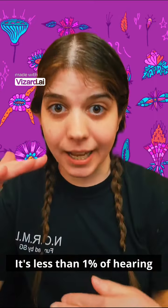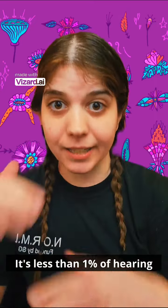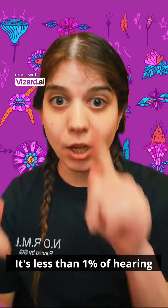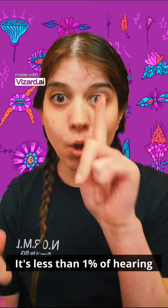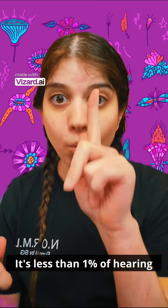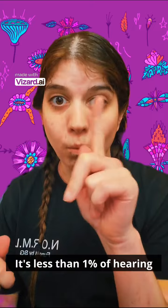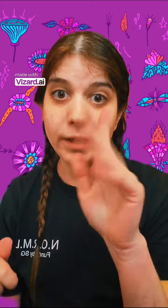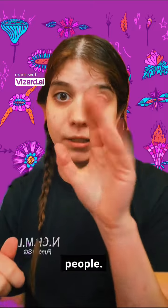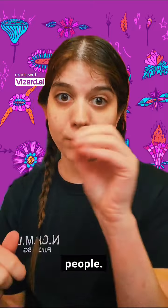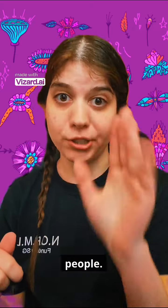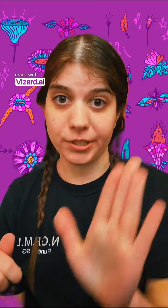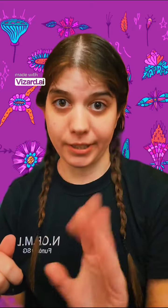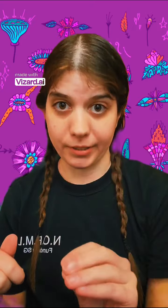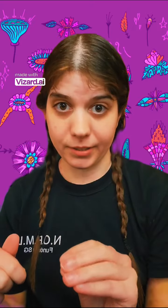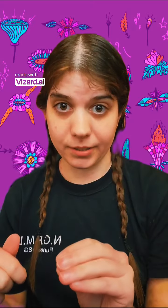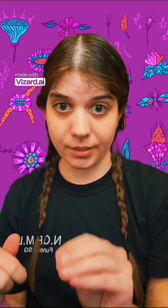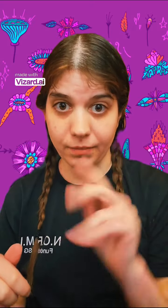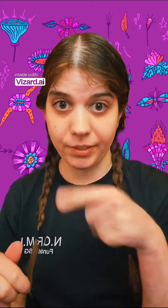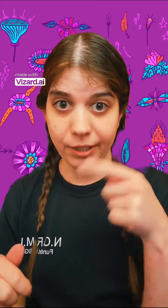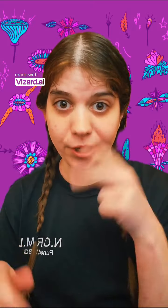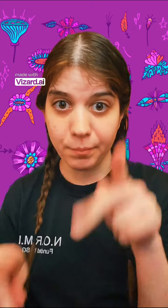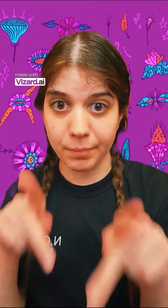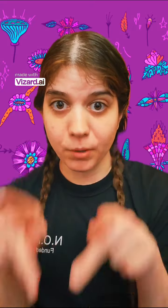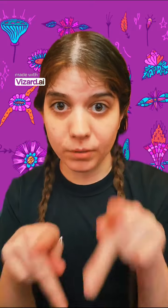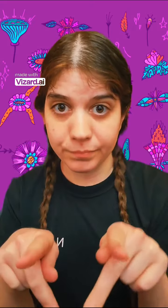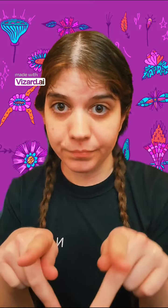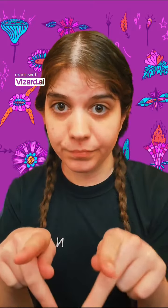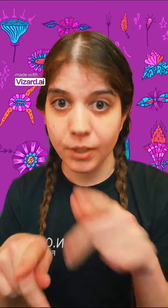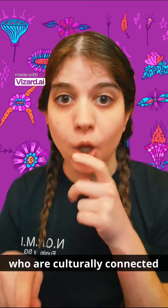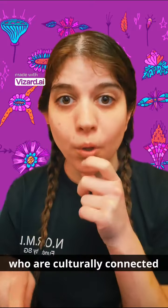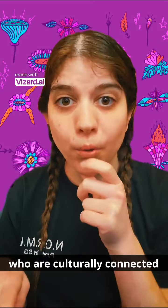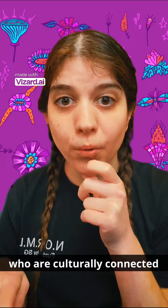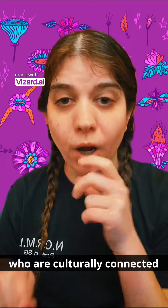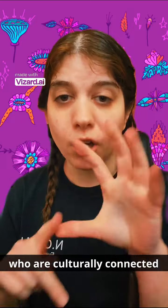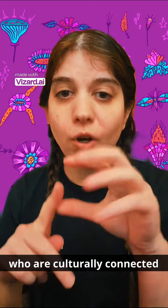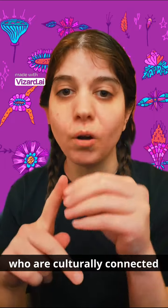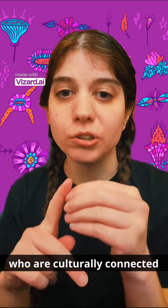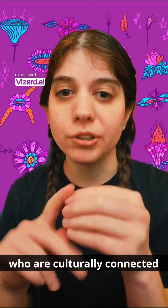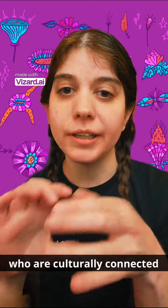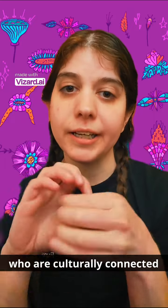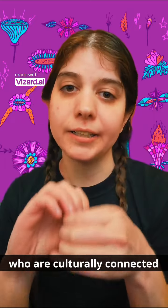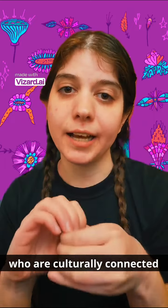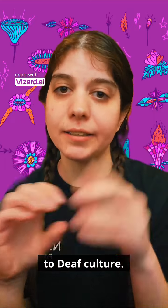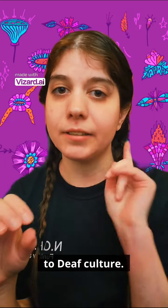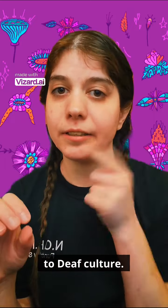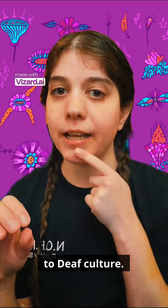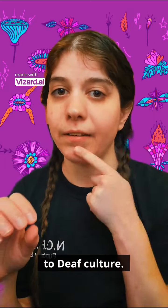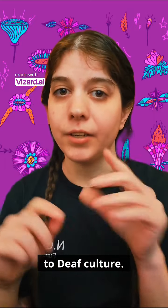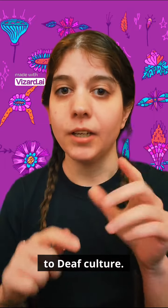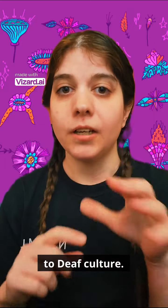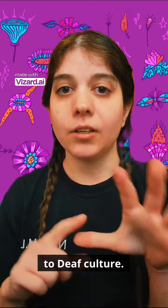than 1% of hearing people who are culturally connected to deaf